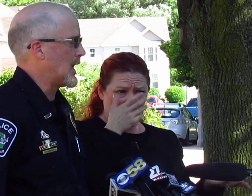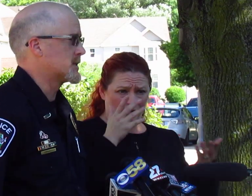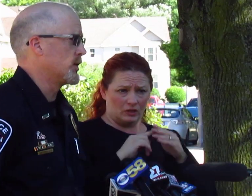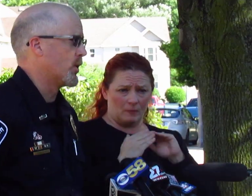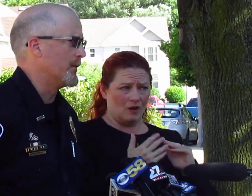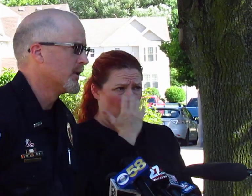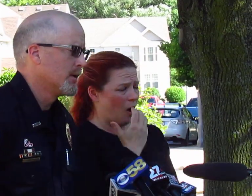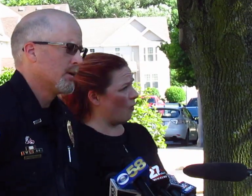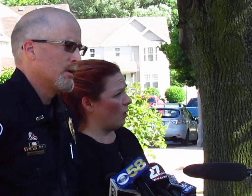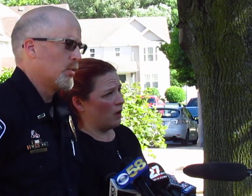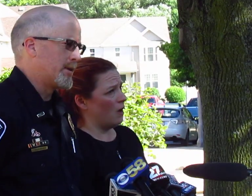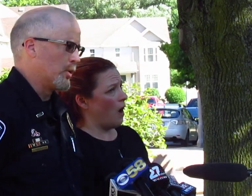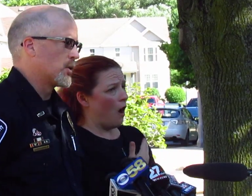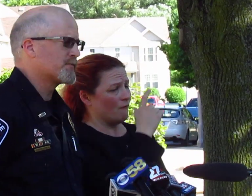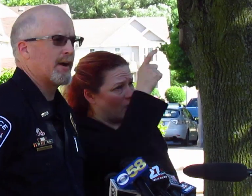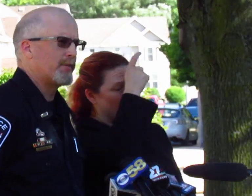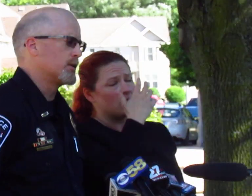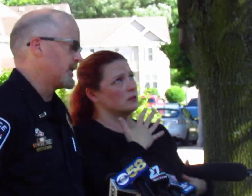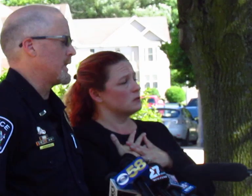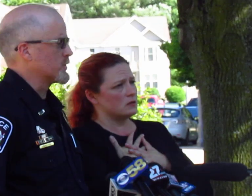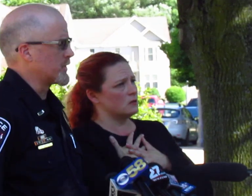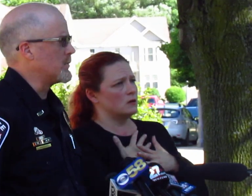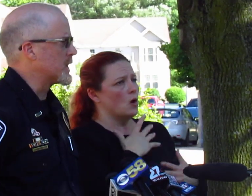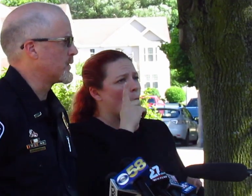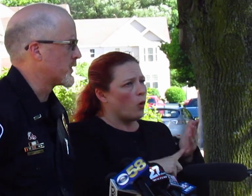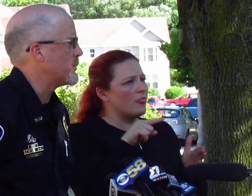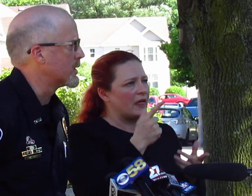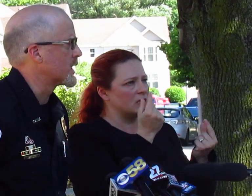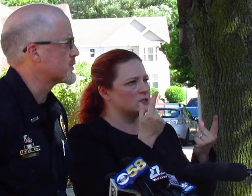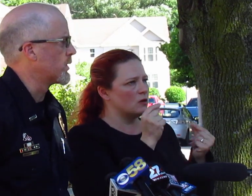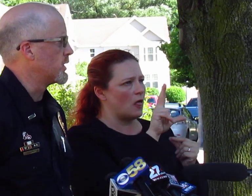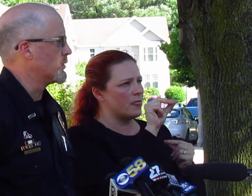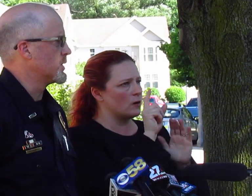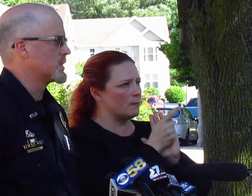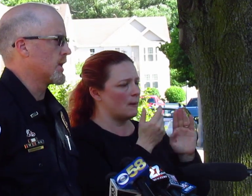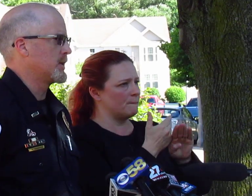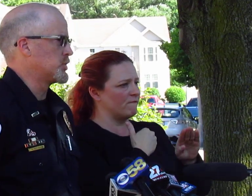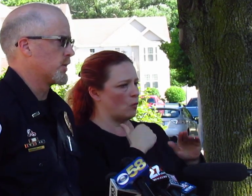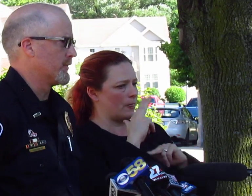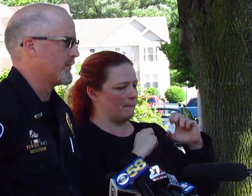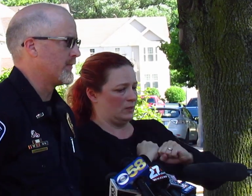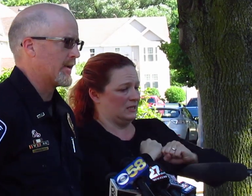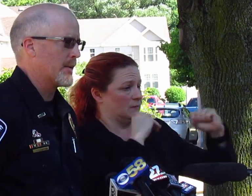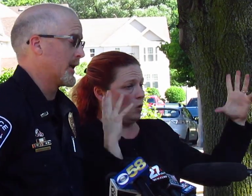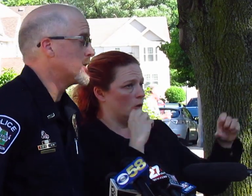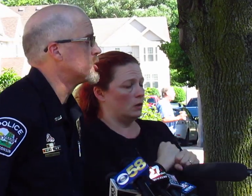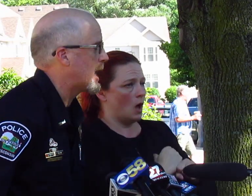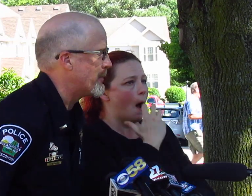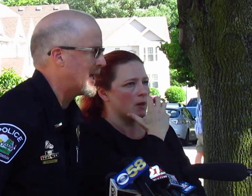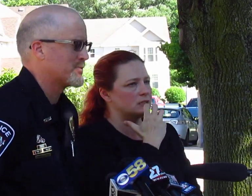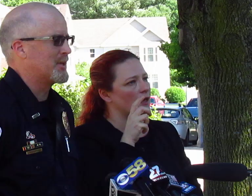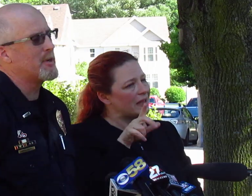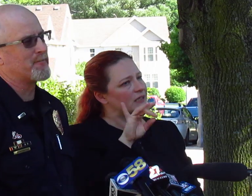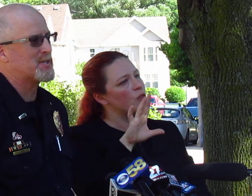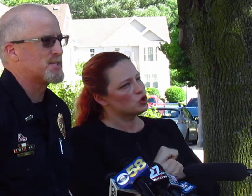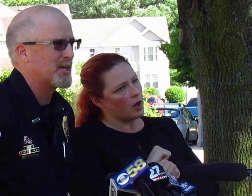right there. I'll tell you what those firefighters did in those 30 minutes before that building exploded was nothing short of phenomenal. They did their job,